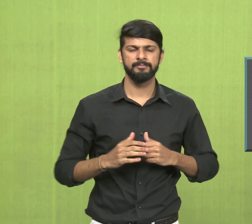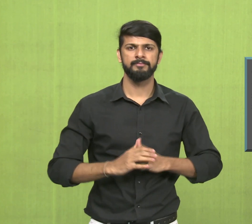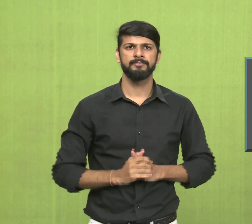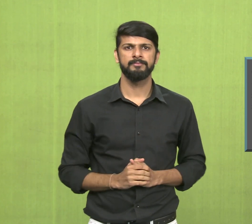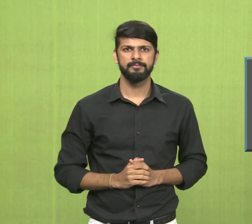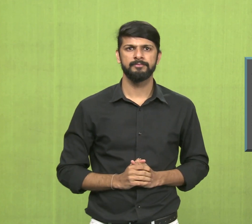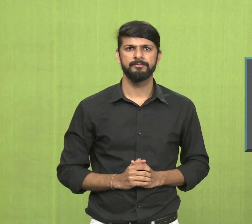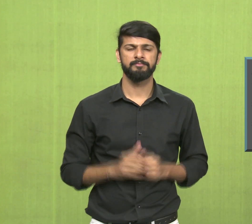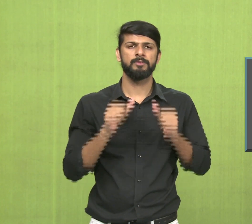print?